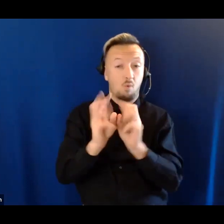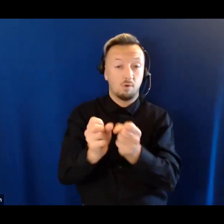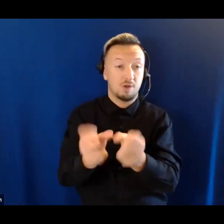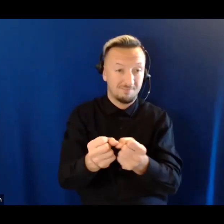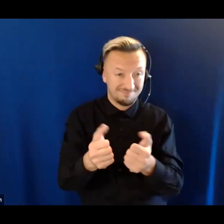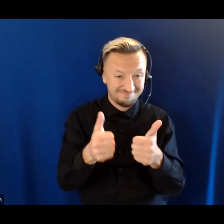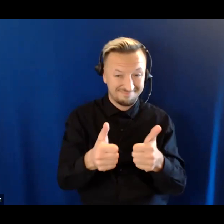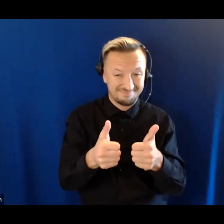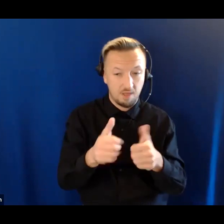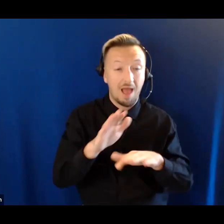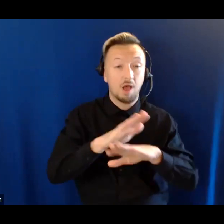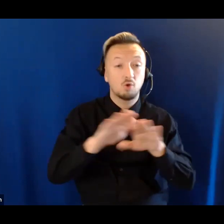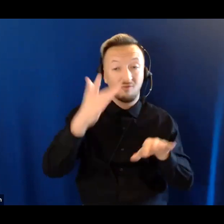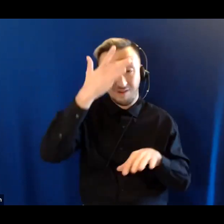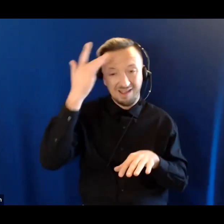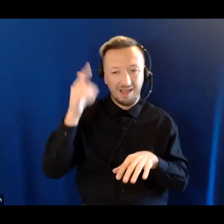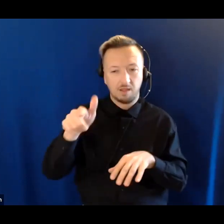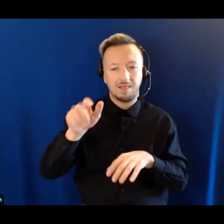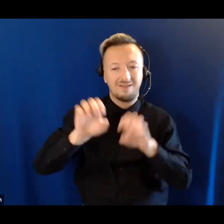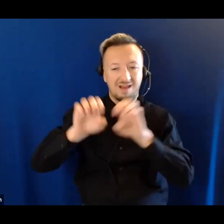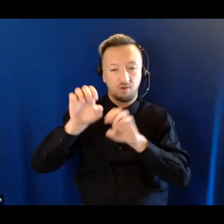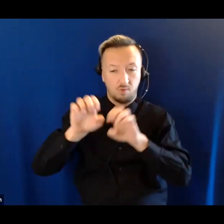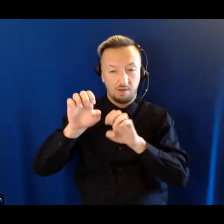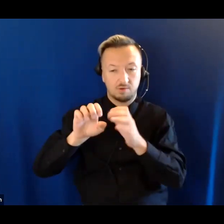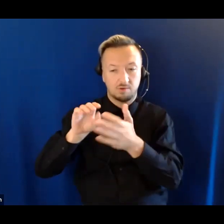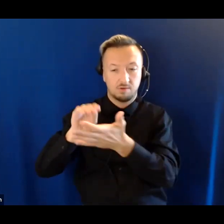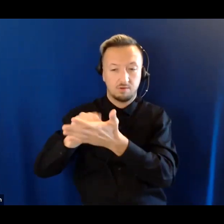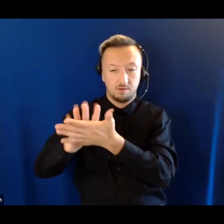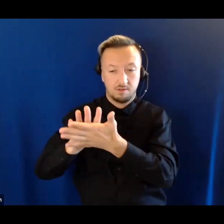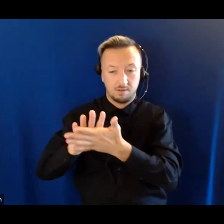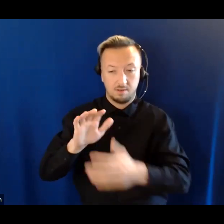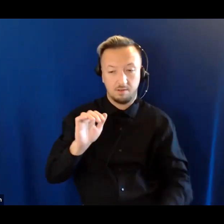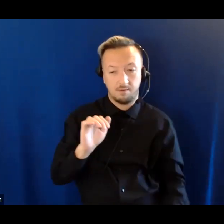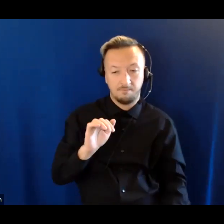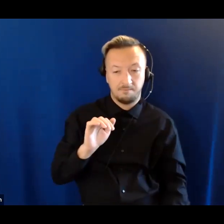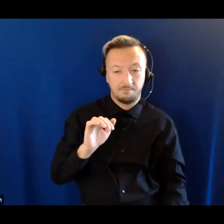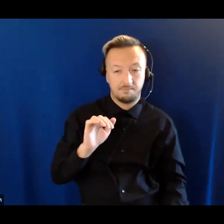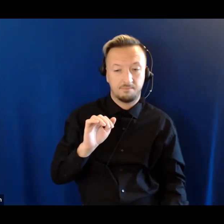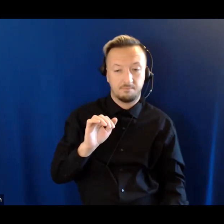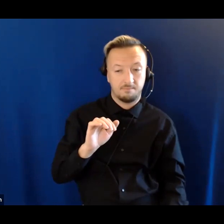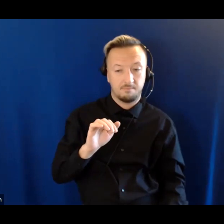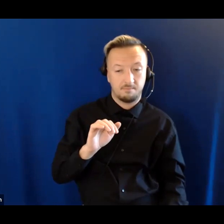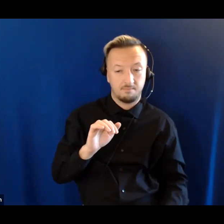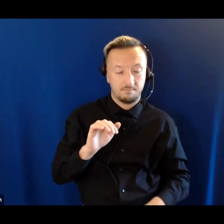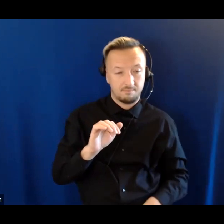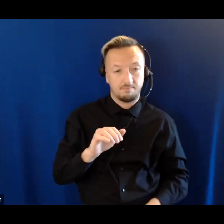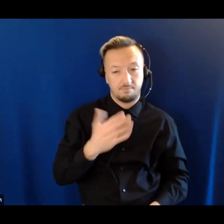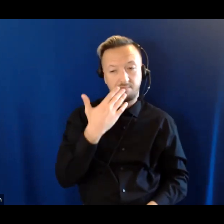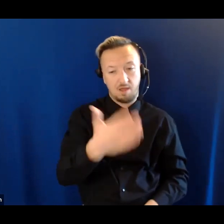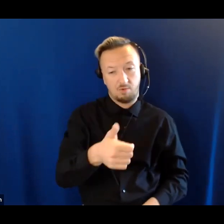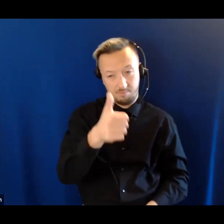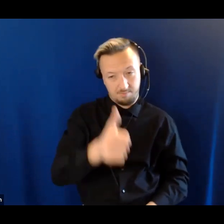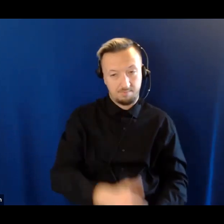So don't forget to fill out your evaluation as well. So we look forward to seeing what everybody has to say about this. So thank you all so much.